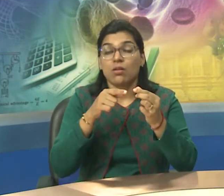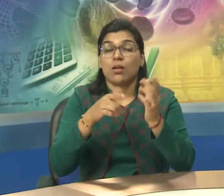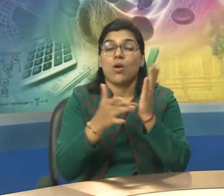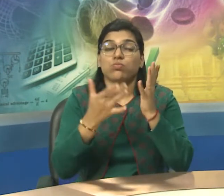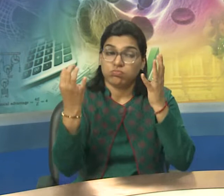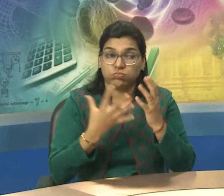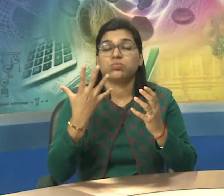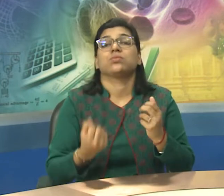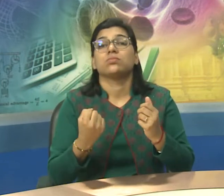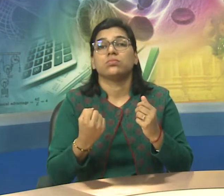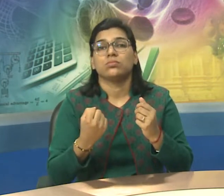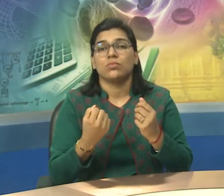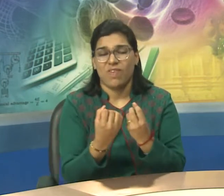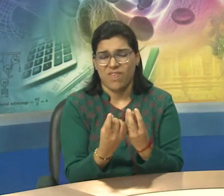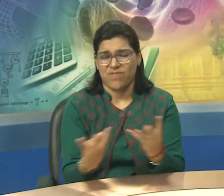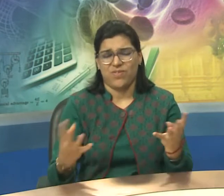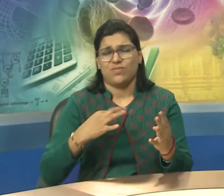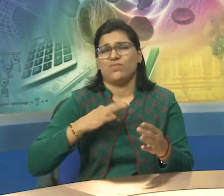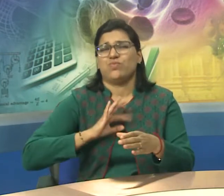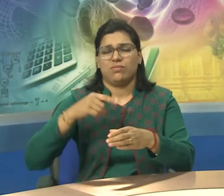consolidate and